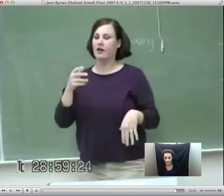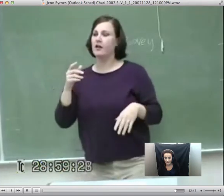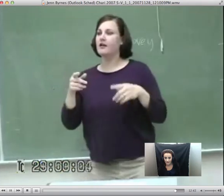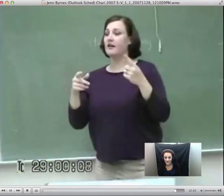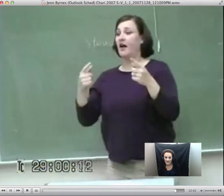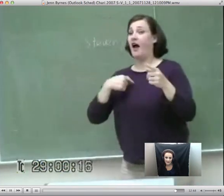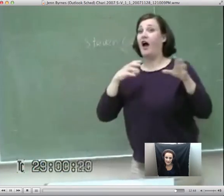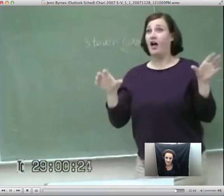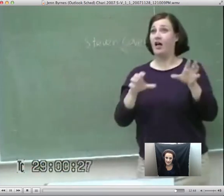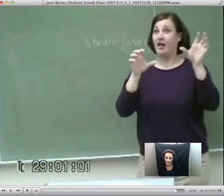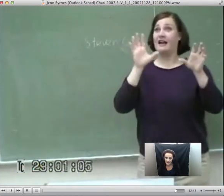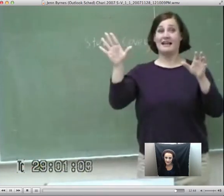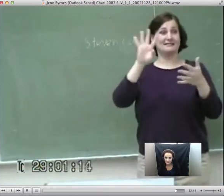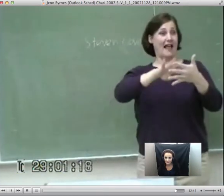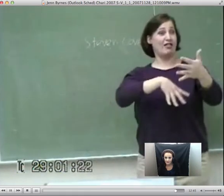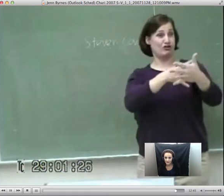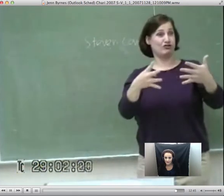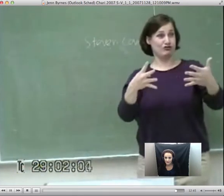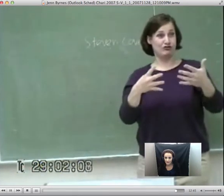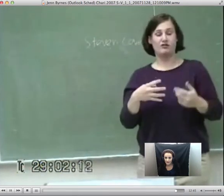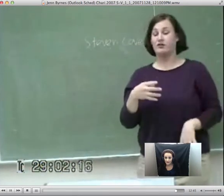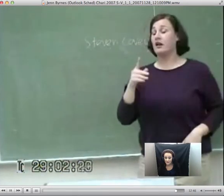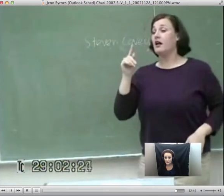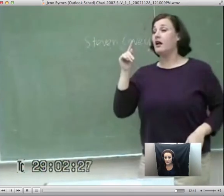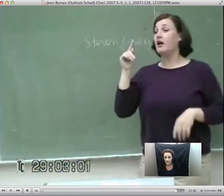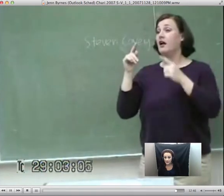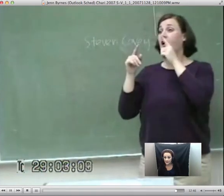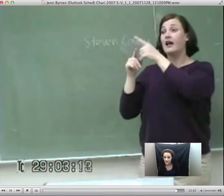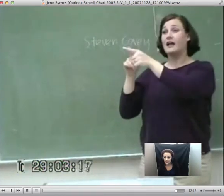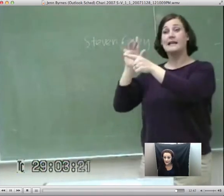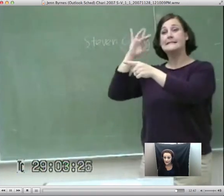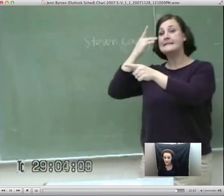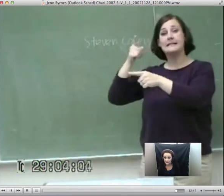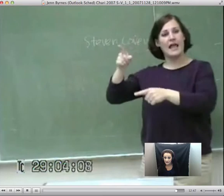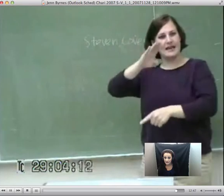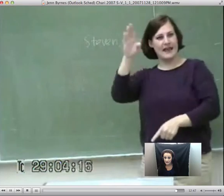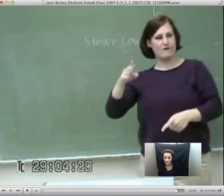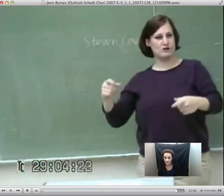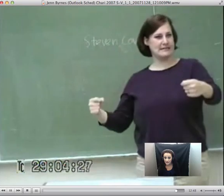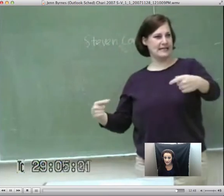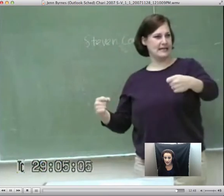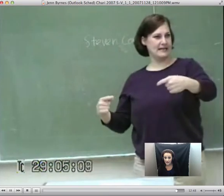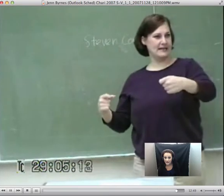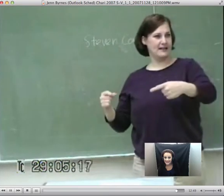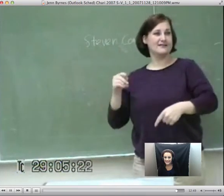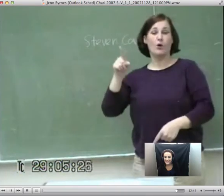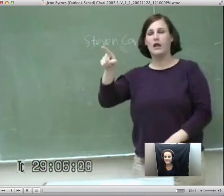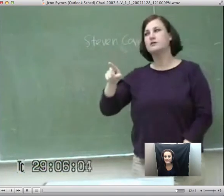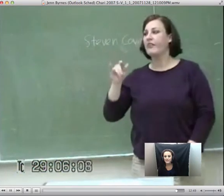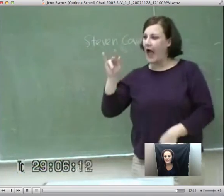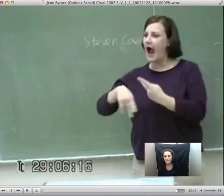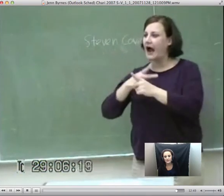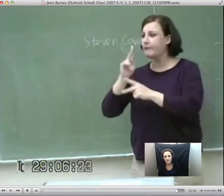I'm kind of the secretary there, but I do a lot of things with the calendar, and they never sync with